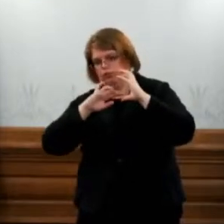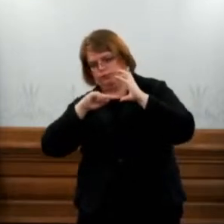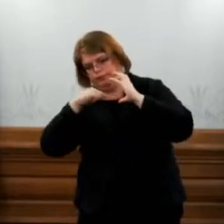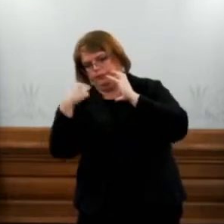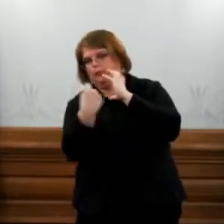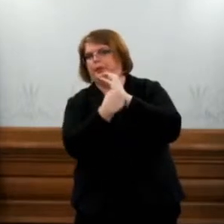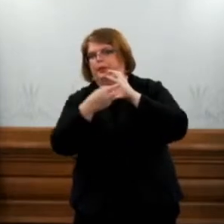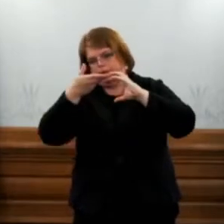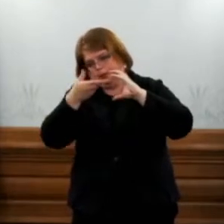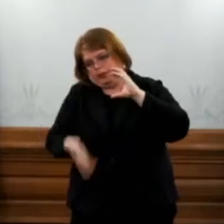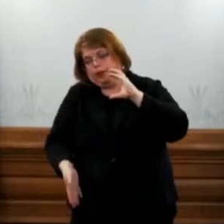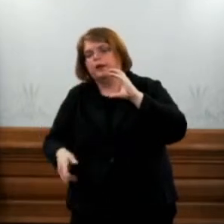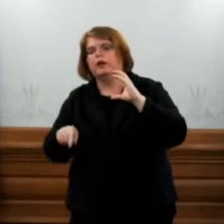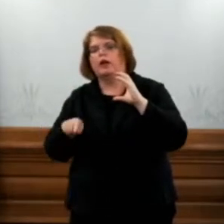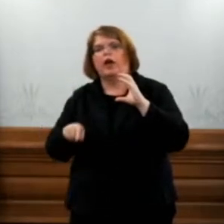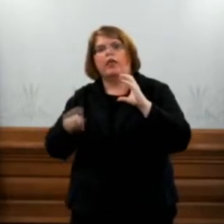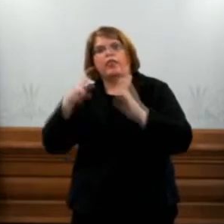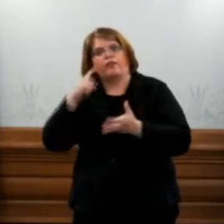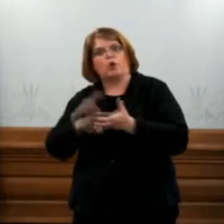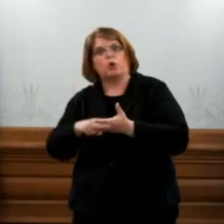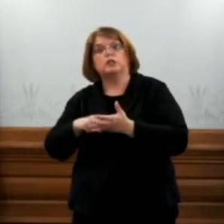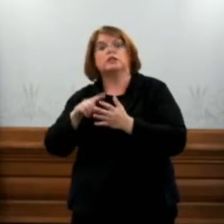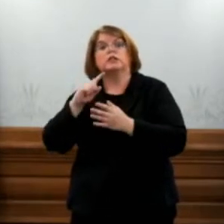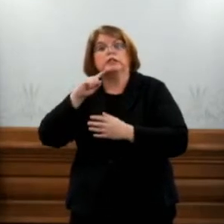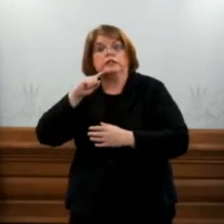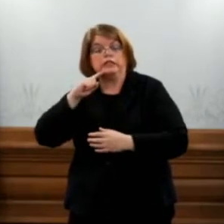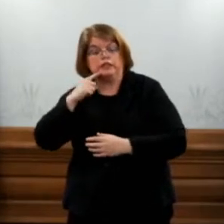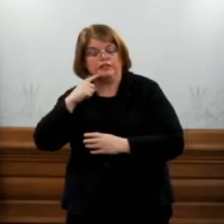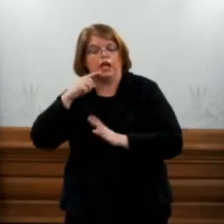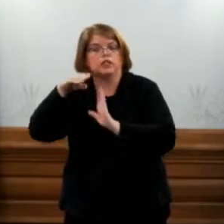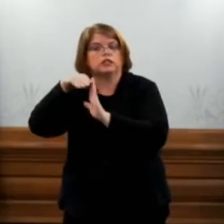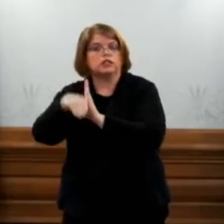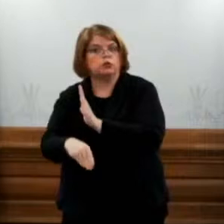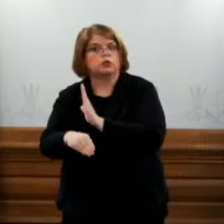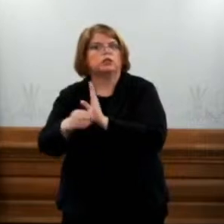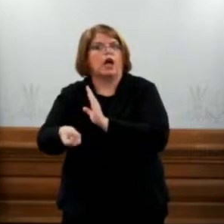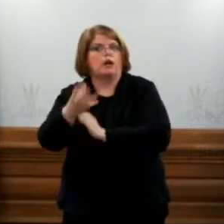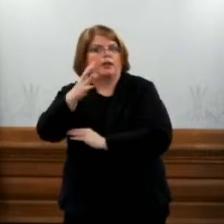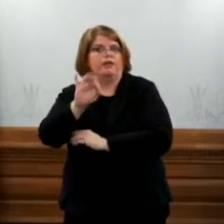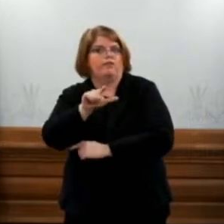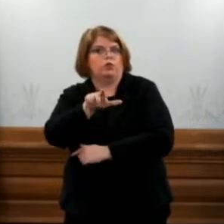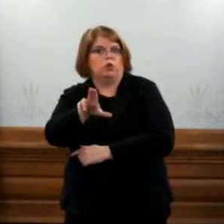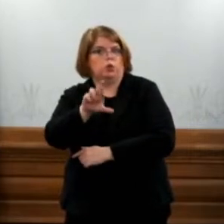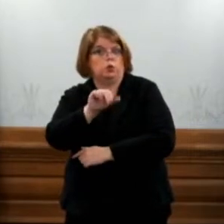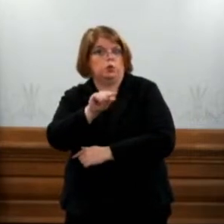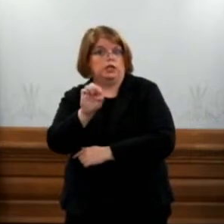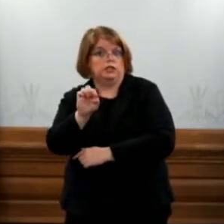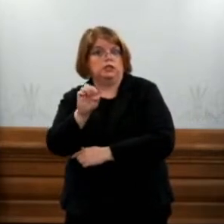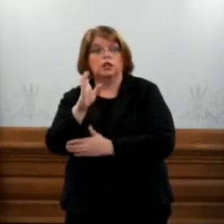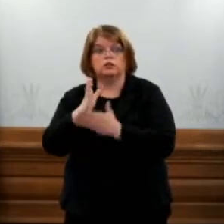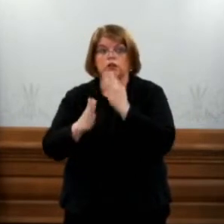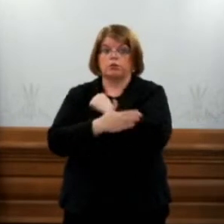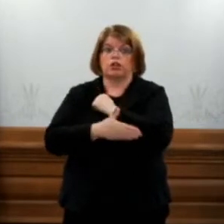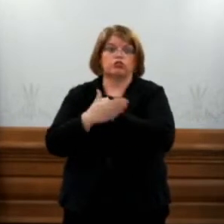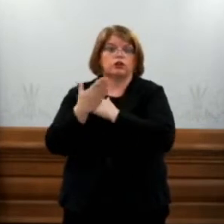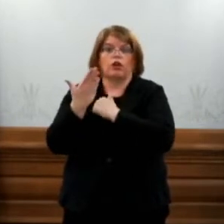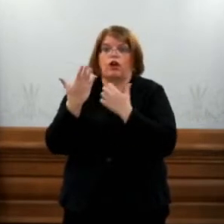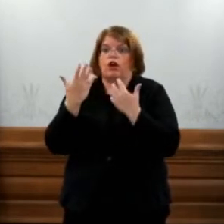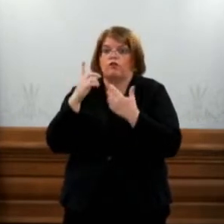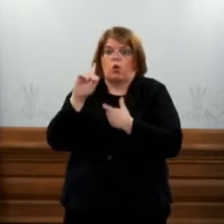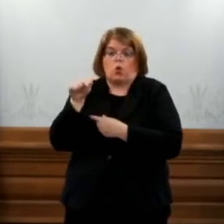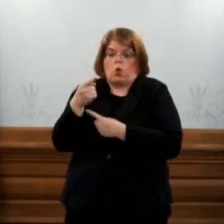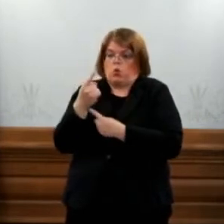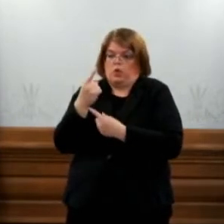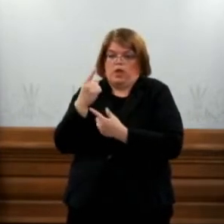noticed a significant decrease in their influenza rates. Some countries, even through mid-August, have only noted cases within the